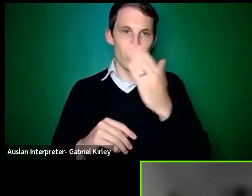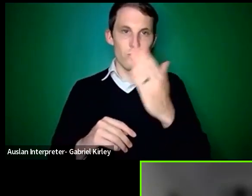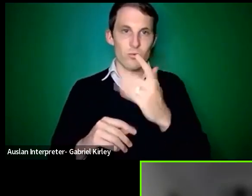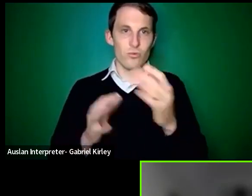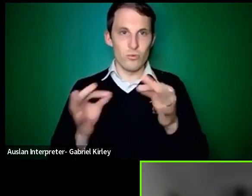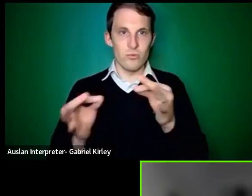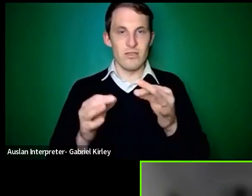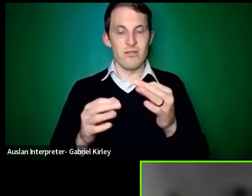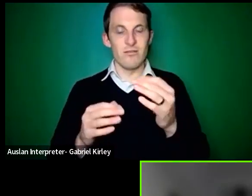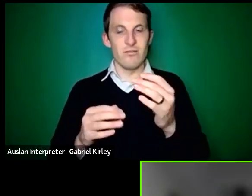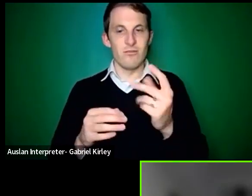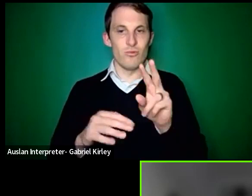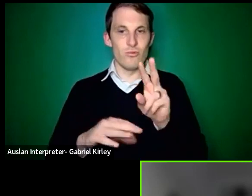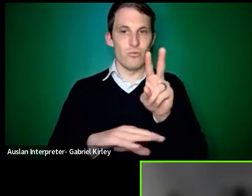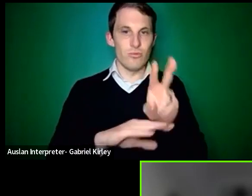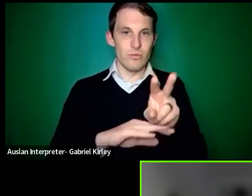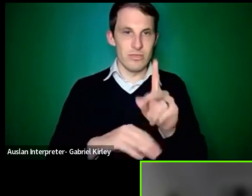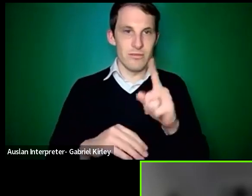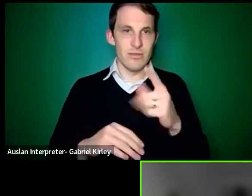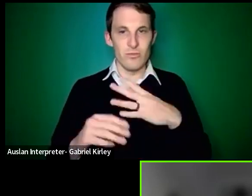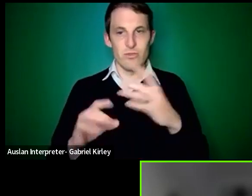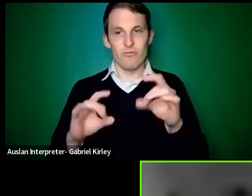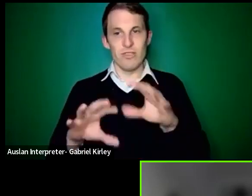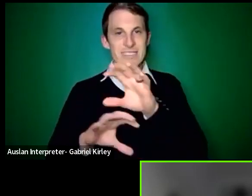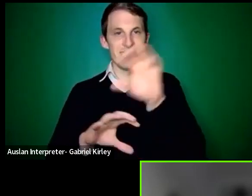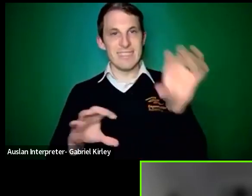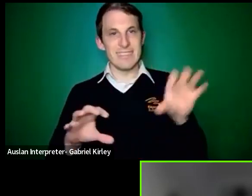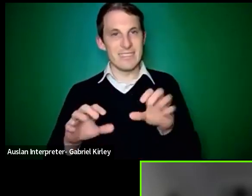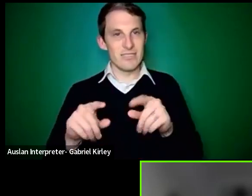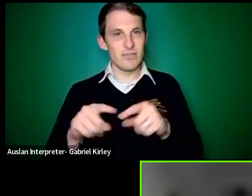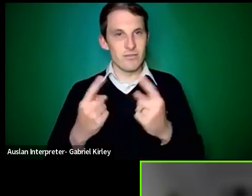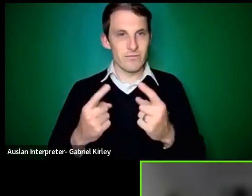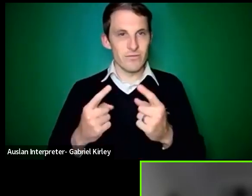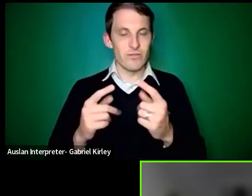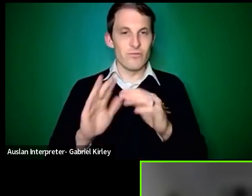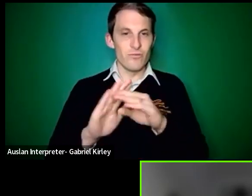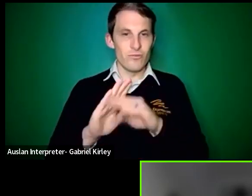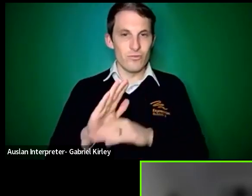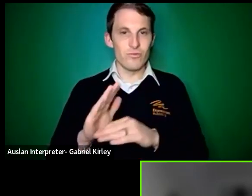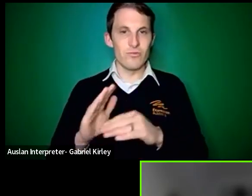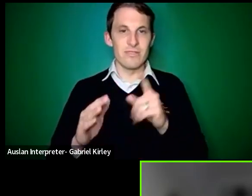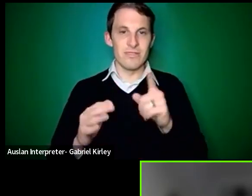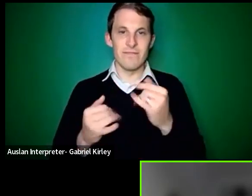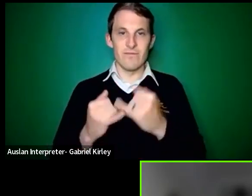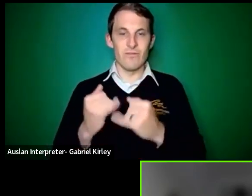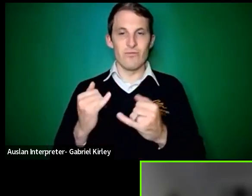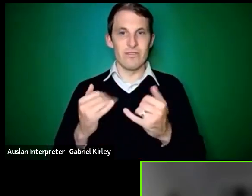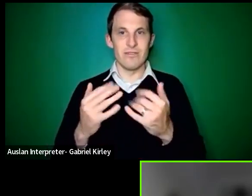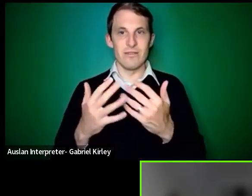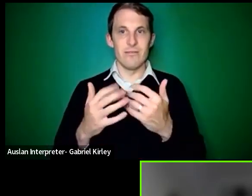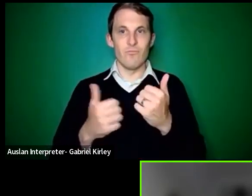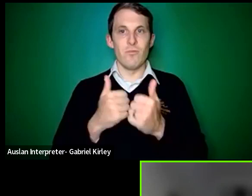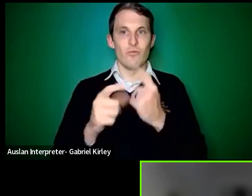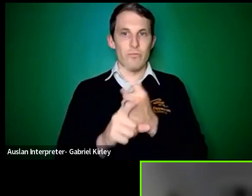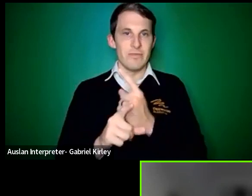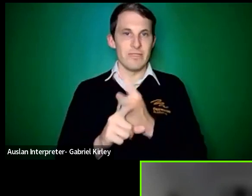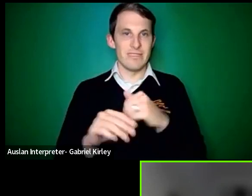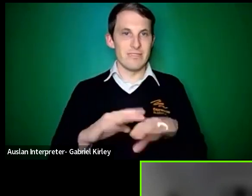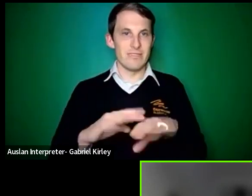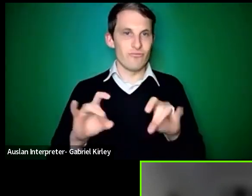that because the states vary in what they're dealing with, I think those sorts of things are getting a very hot topic around Australia.